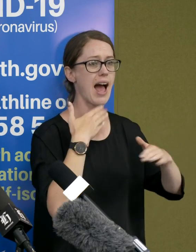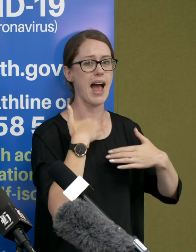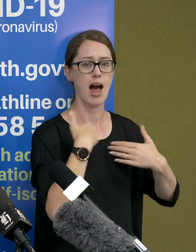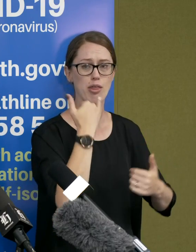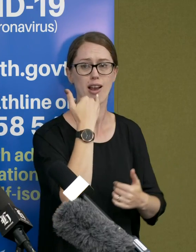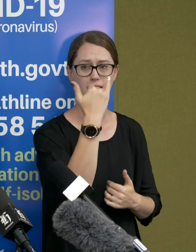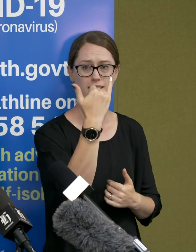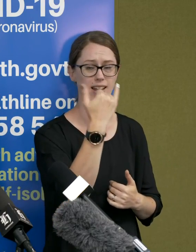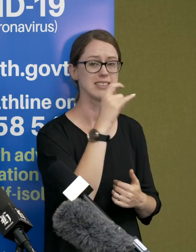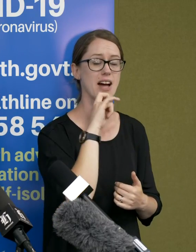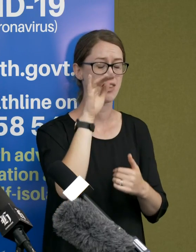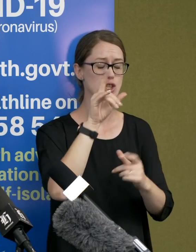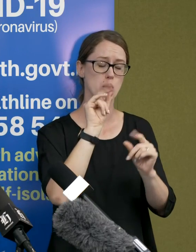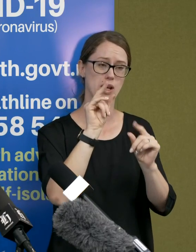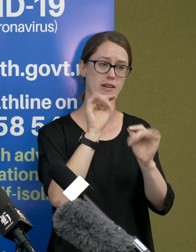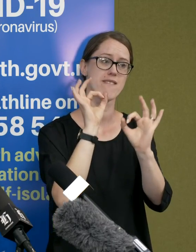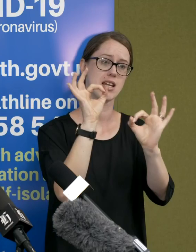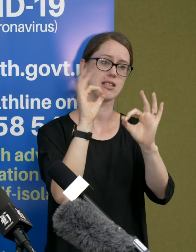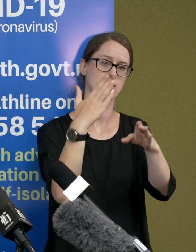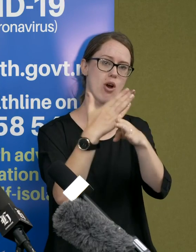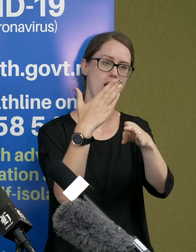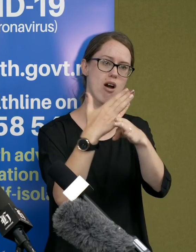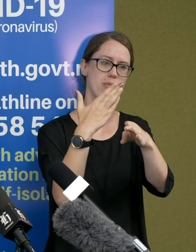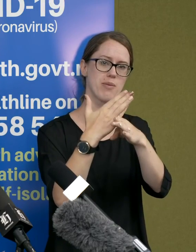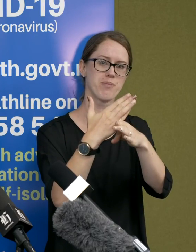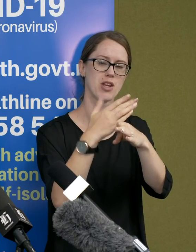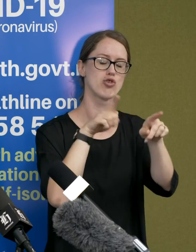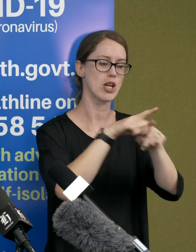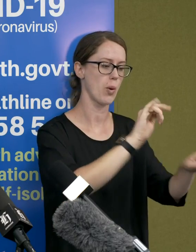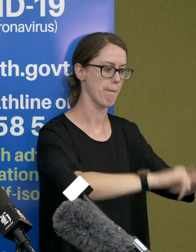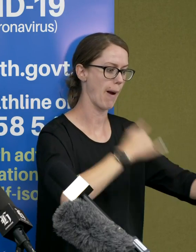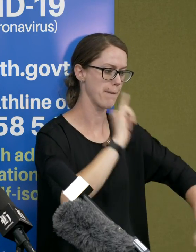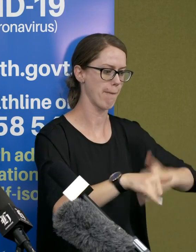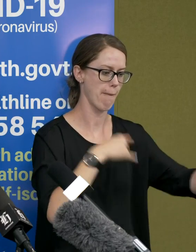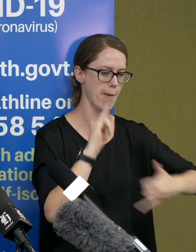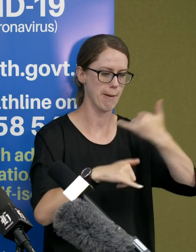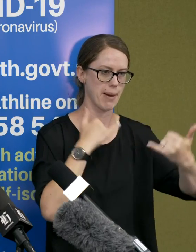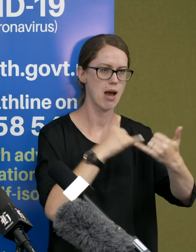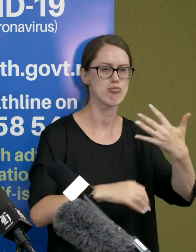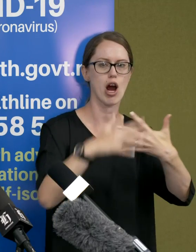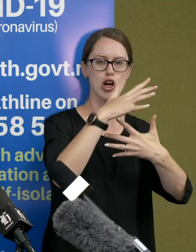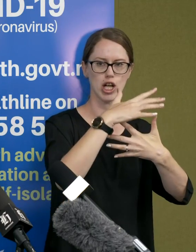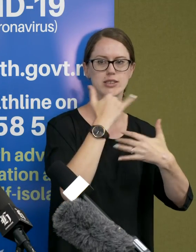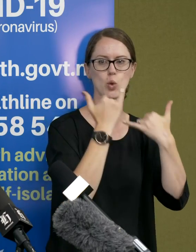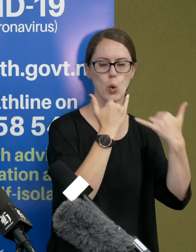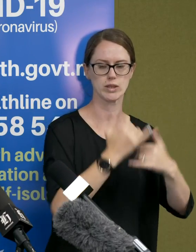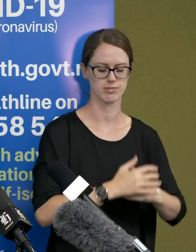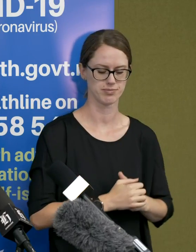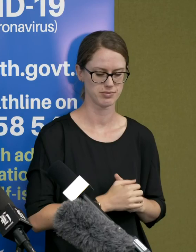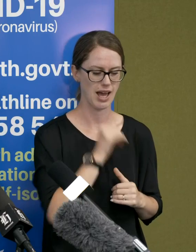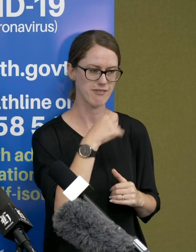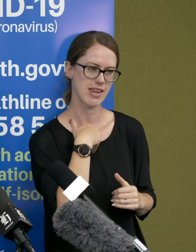Healthline and the staff there are doing an excellent job of trying to answer all calls and to prioritise calls